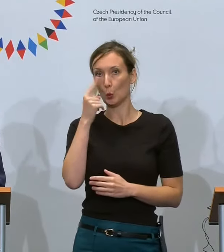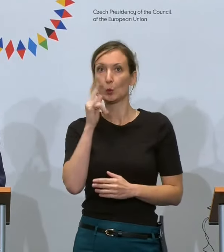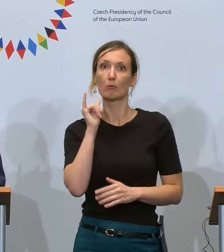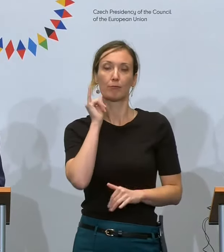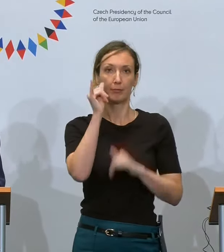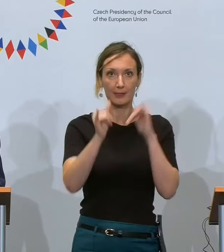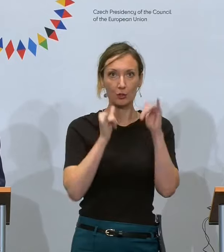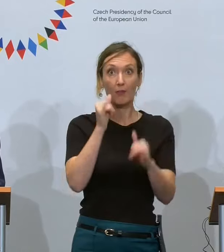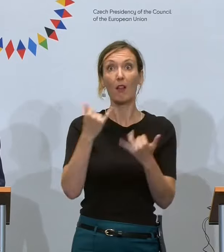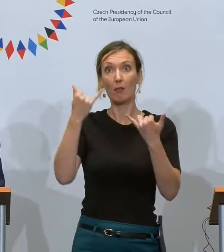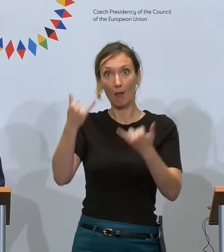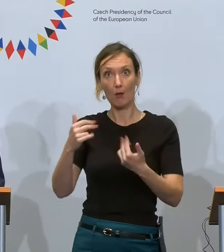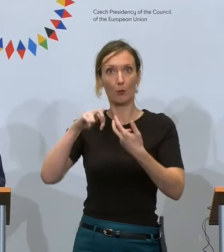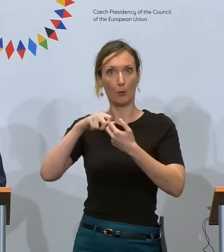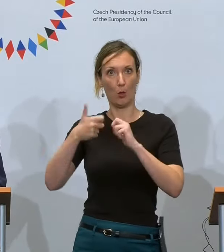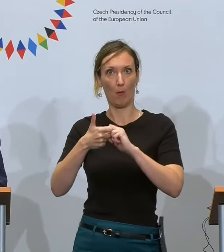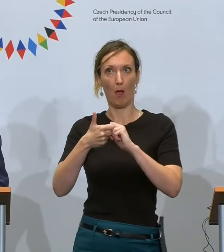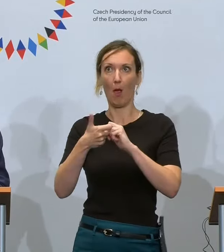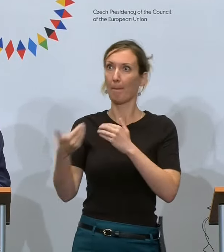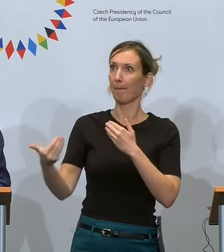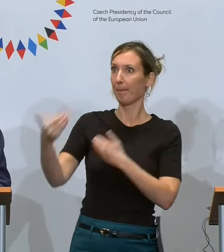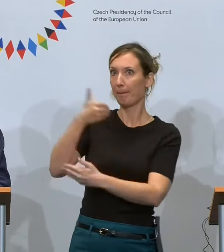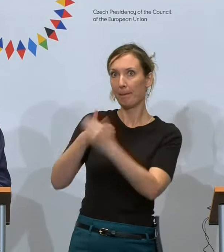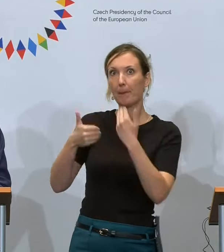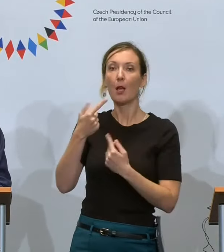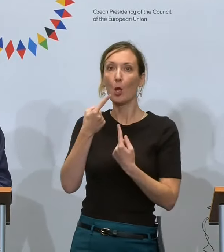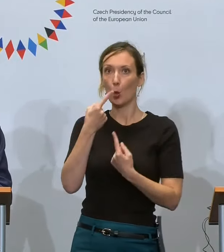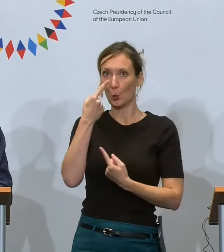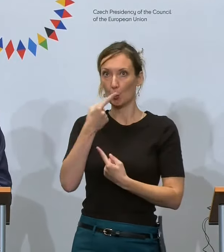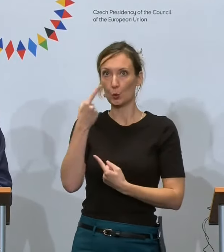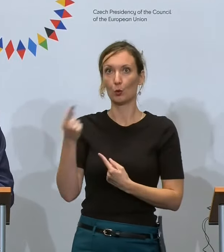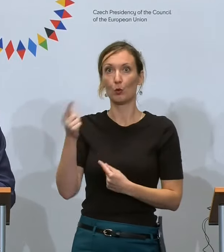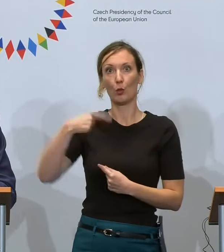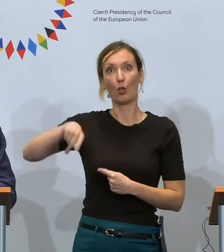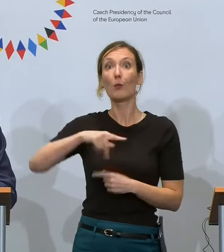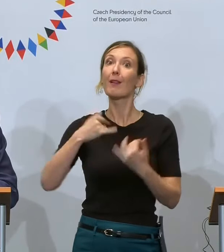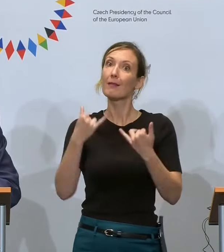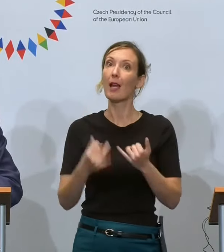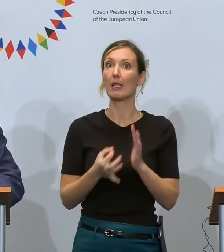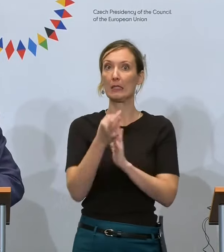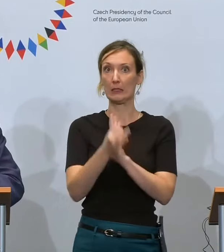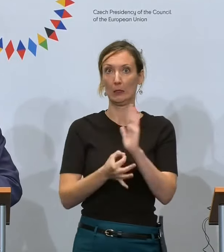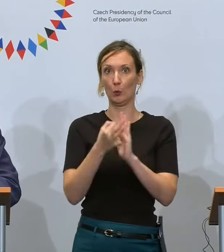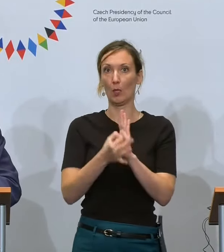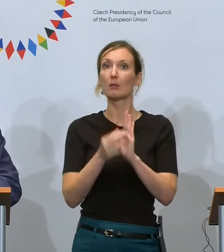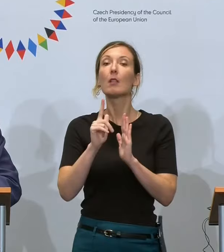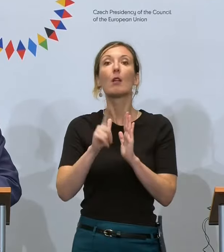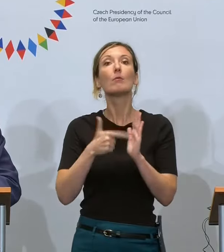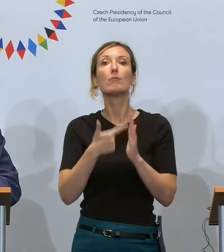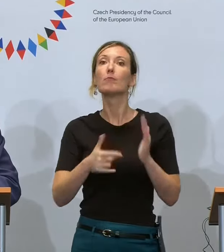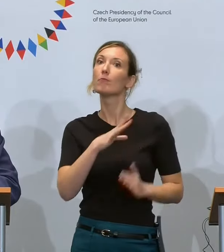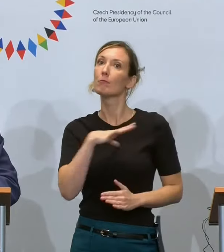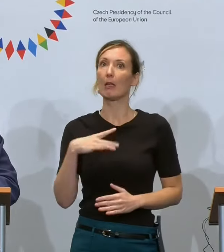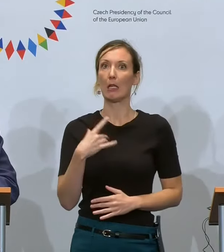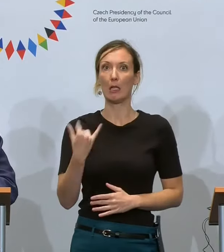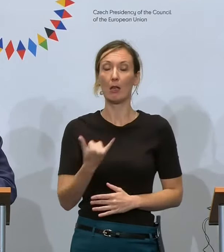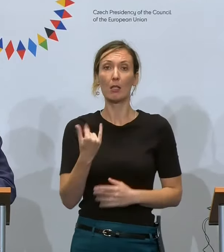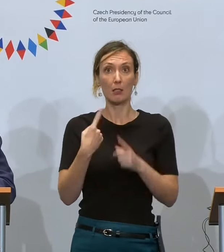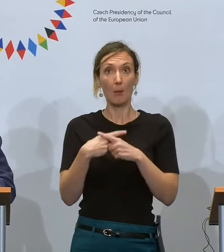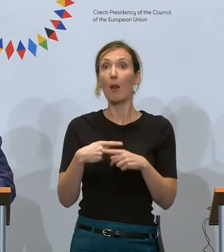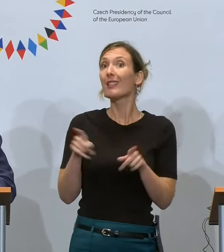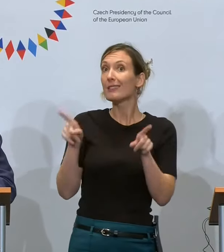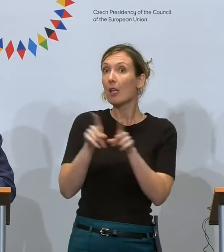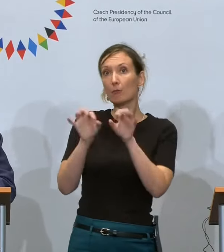Member state considered that we are not business as usual. It cannot be business as usual.